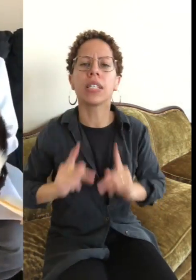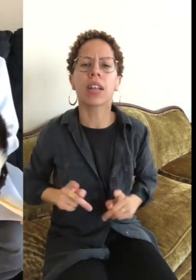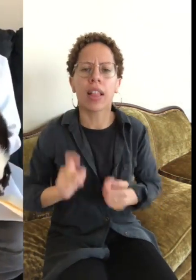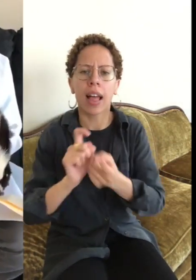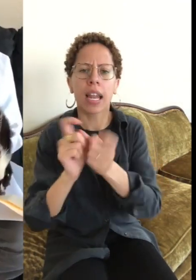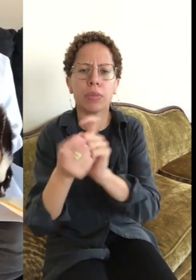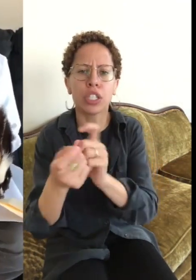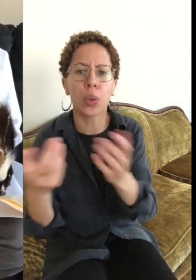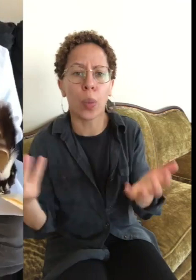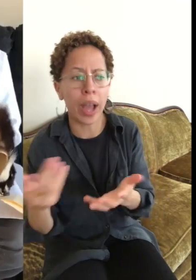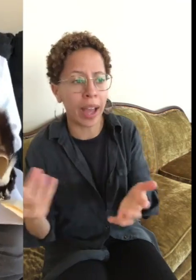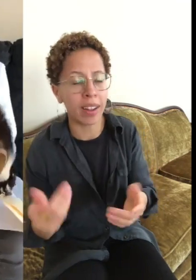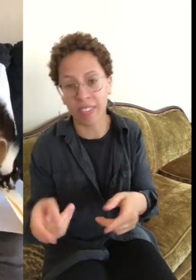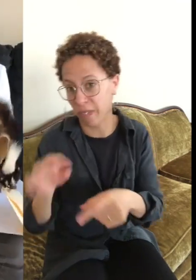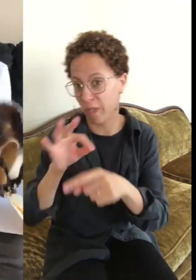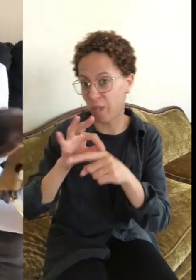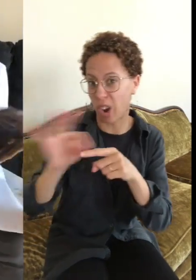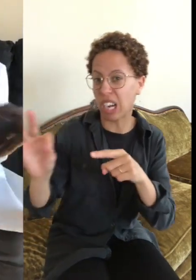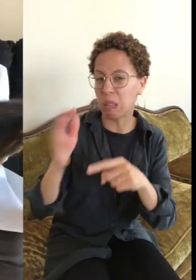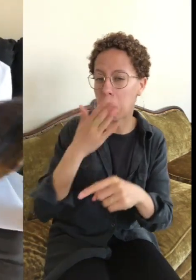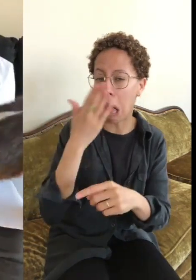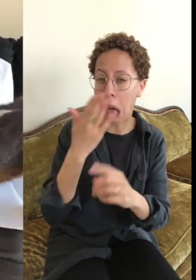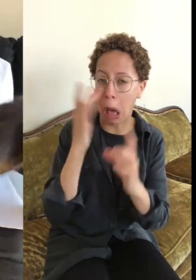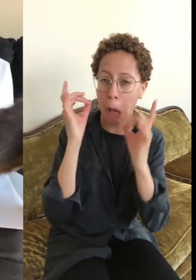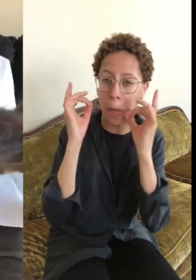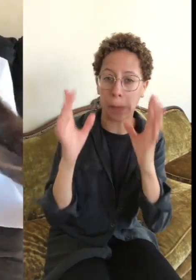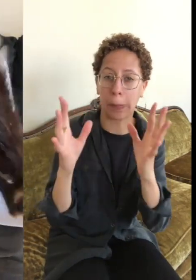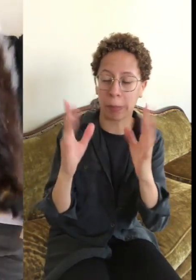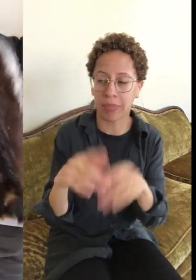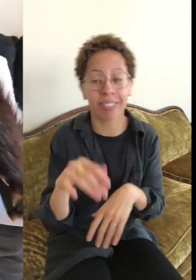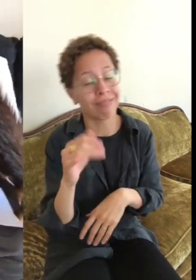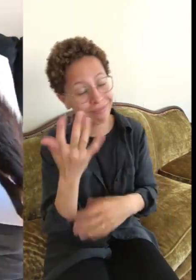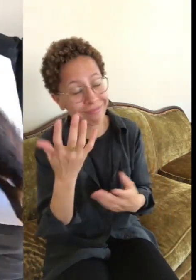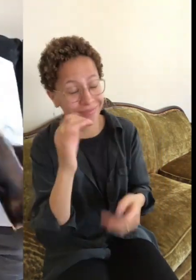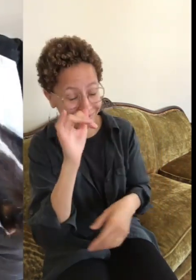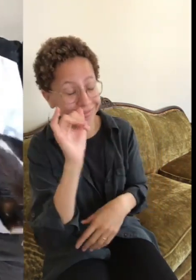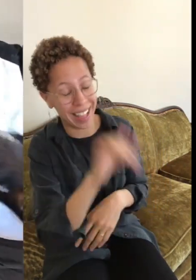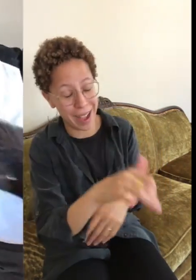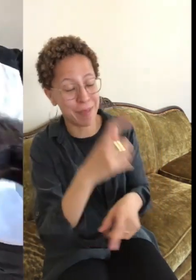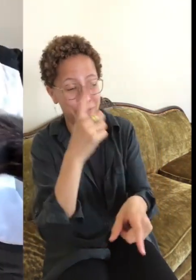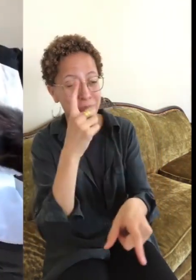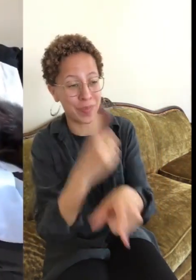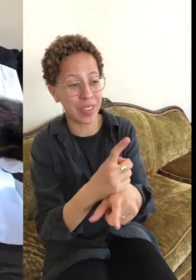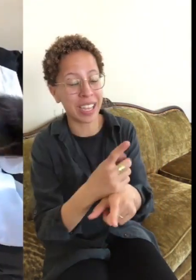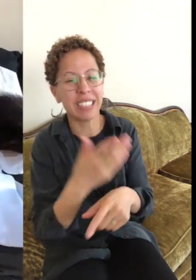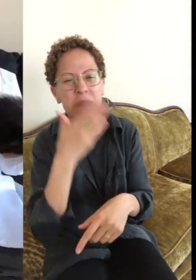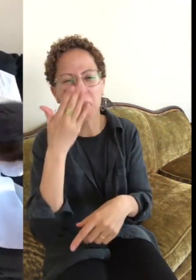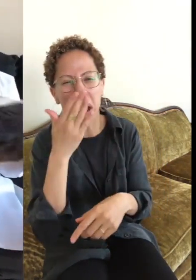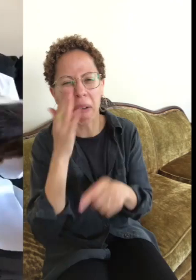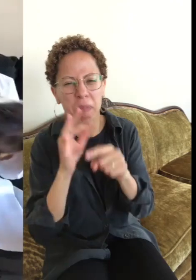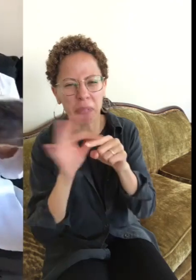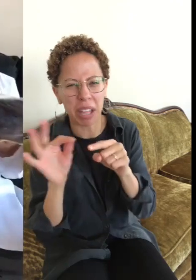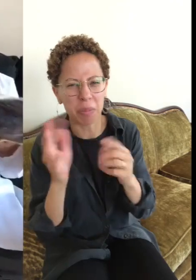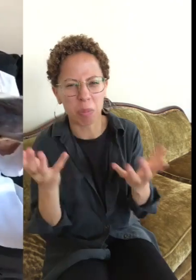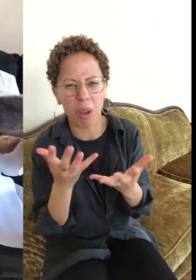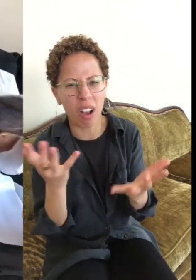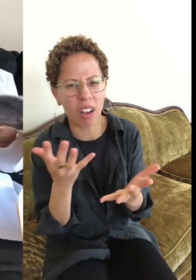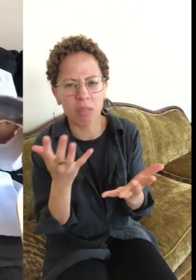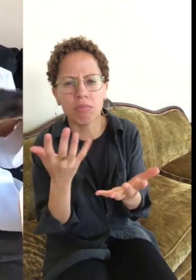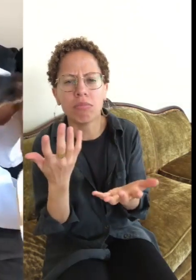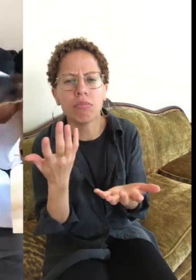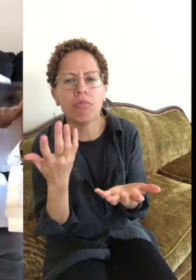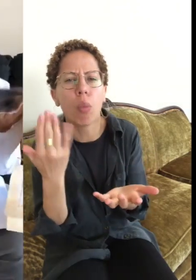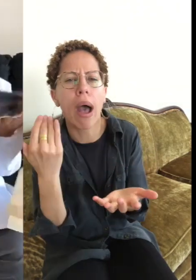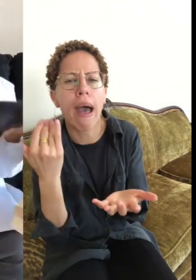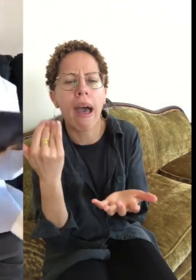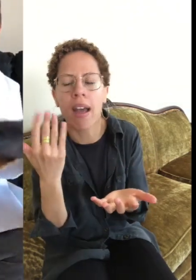fart. Yeah, well, yeah, you're exactly right. And what does that stinky fart do for skunks? Keep predators away. Yeah. Oh,